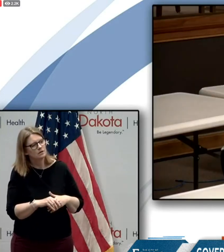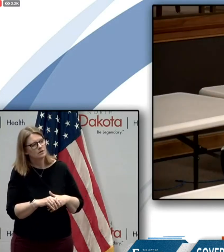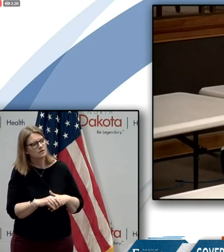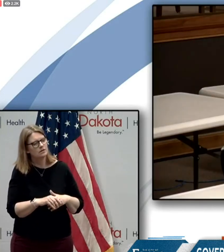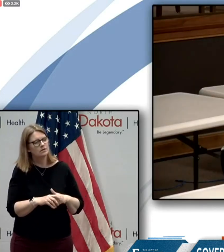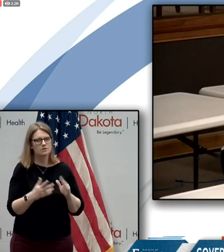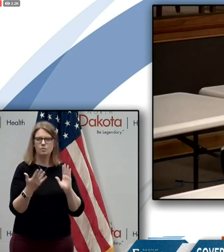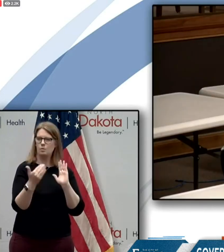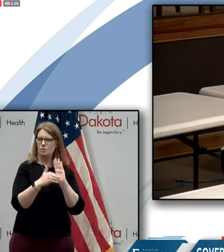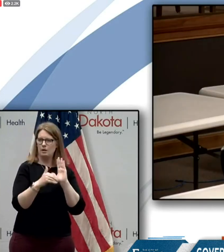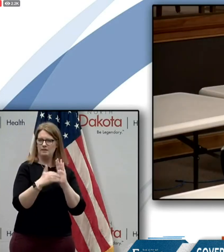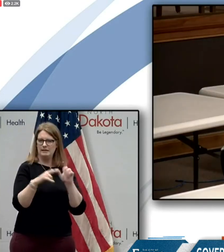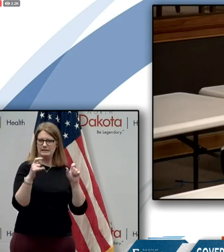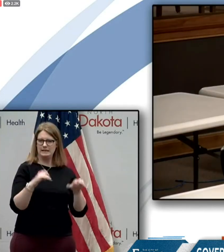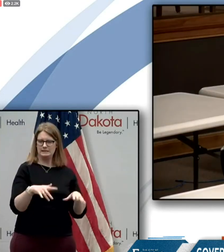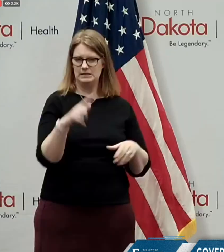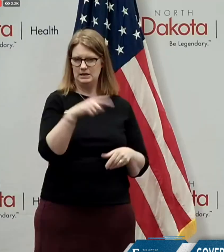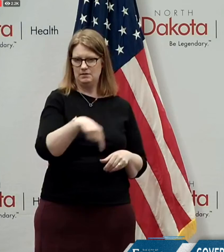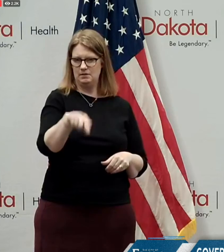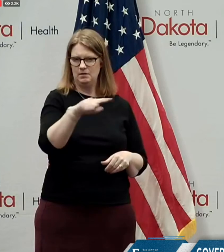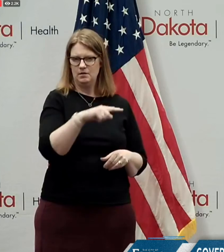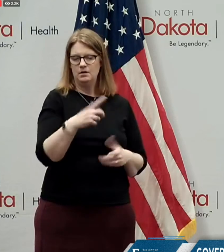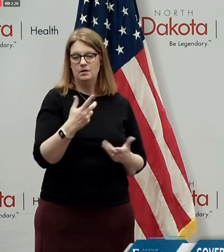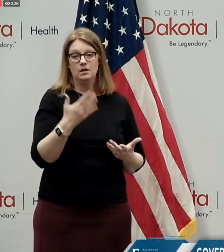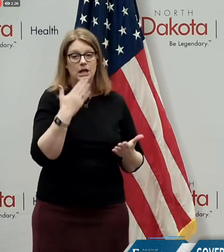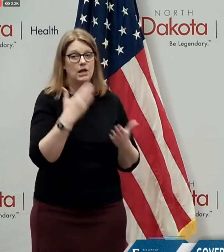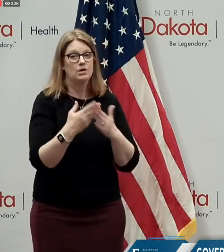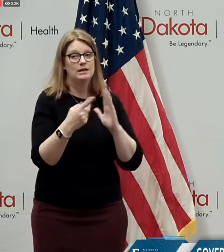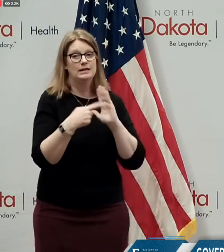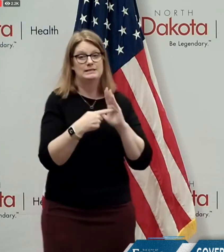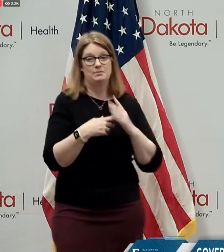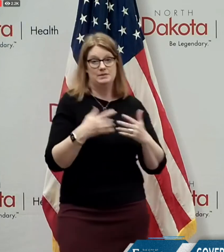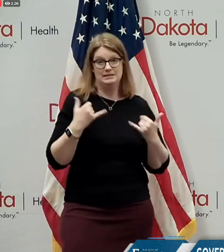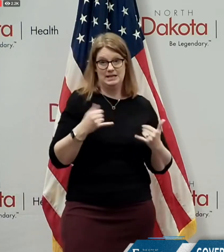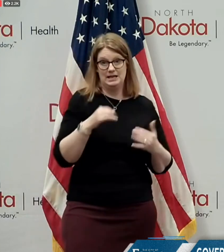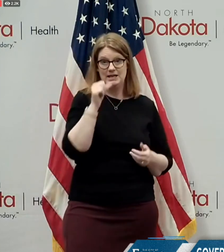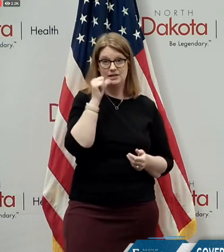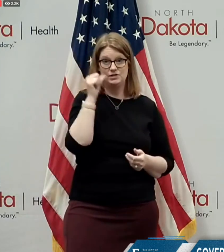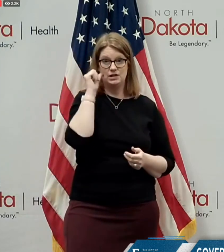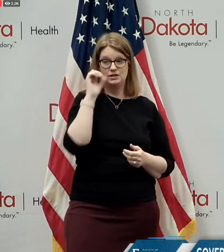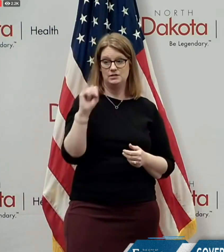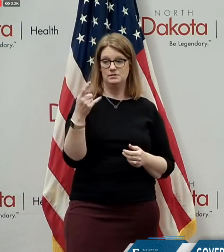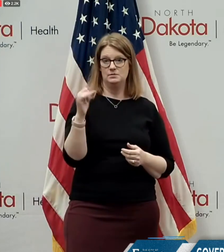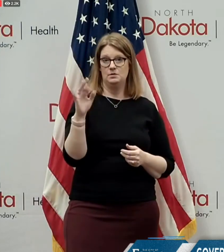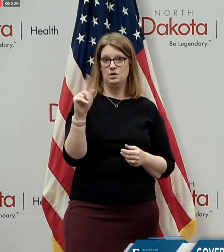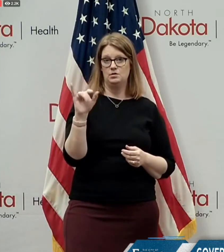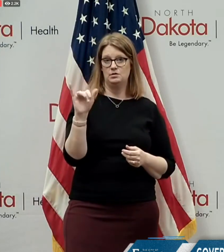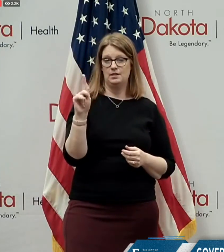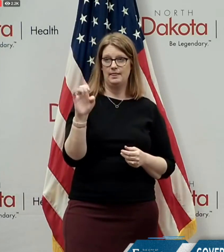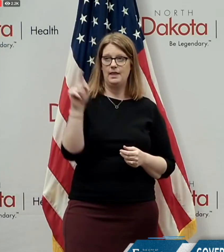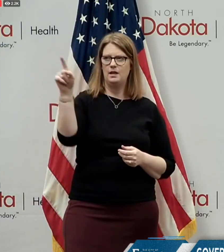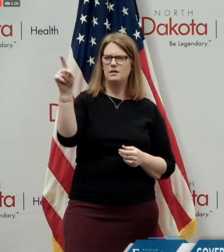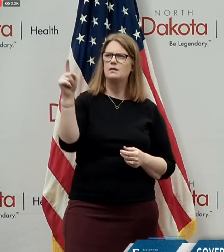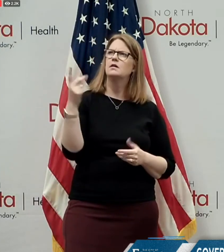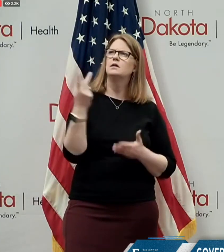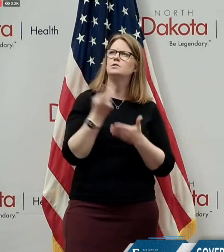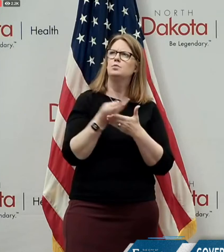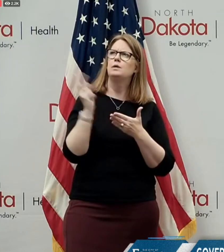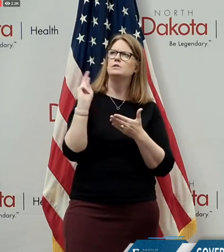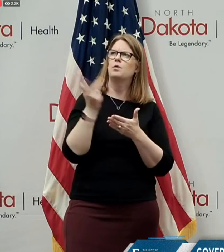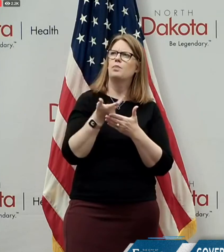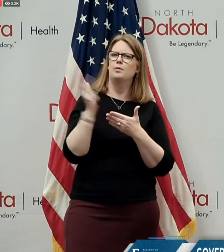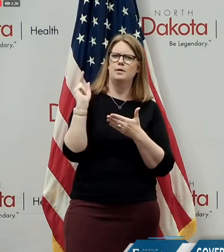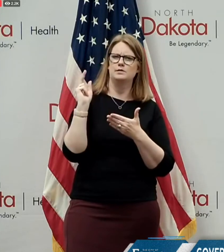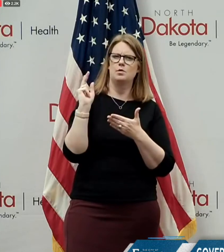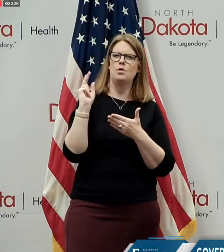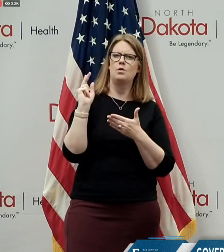testing looks like. Good example was today or yesterday with Spirit Lake. We were up there 2 weeks ago, 3 weeks